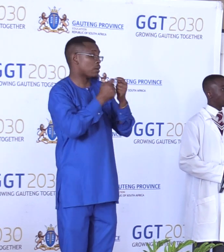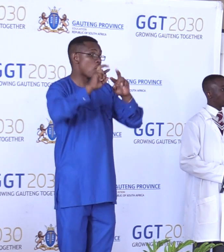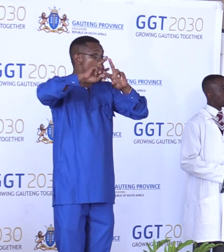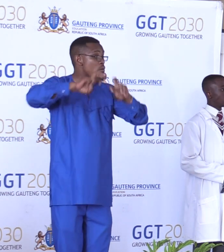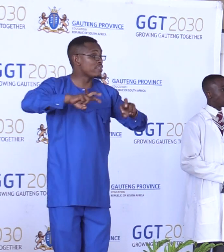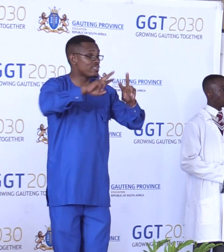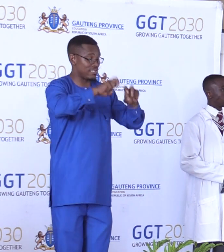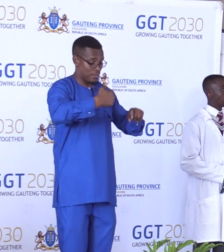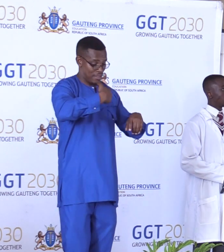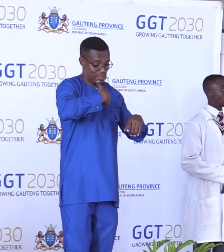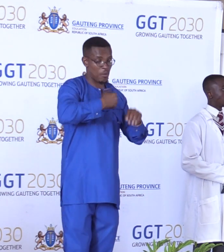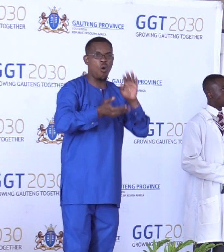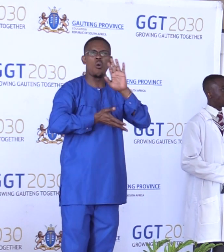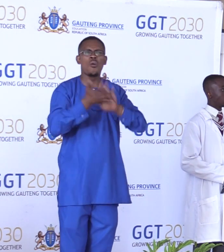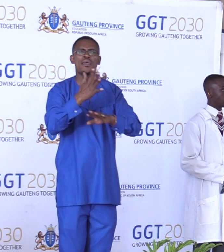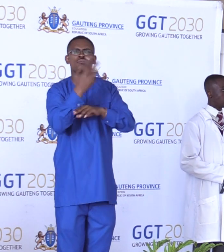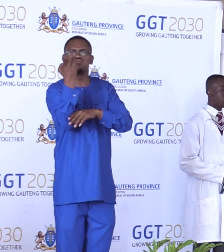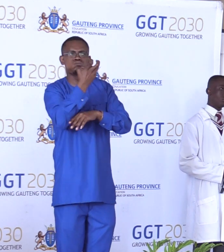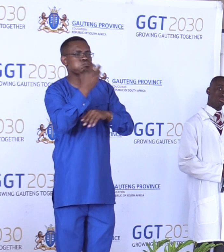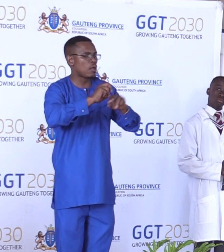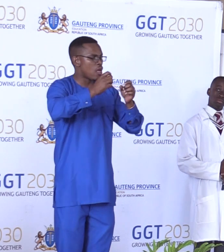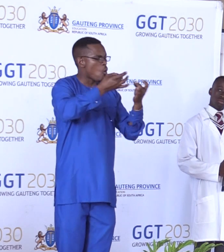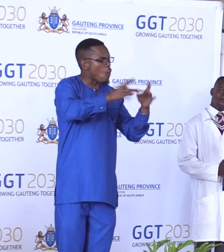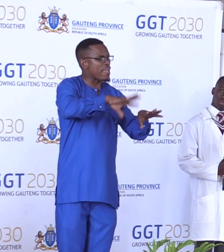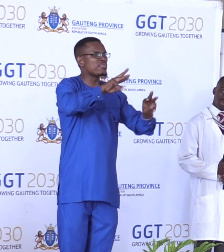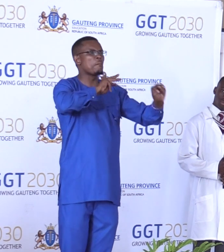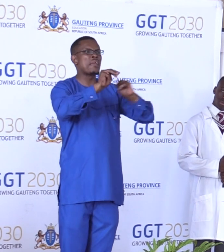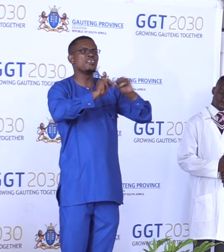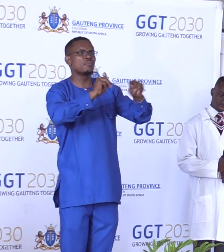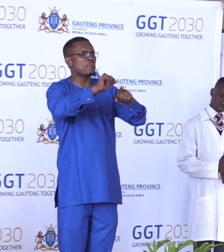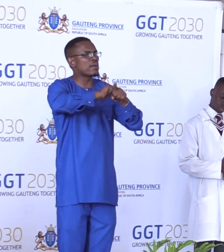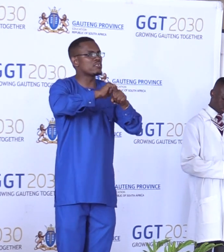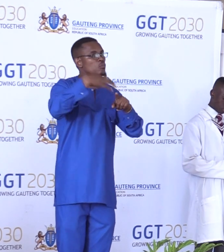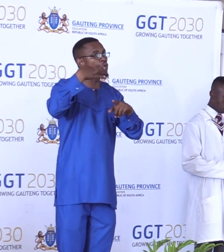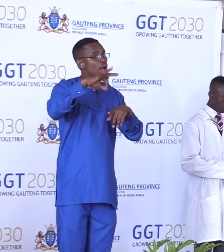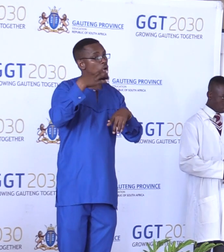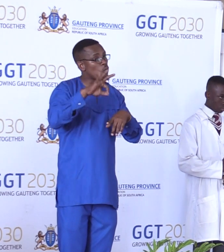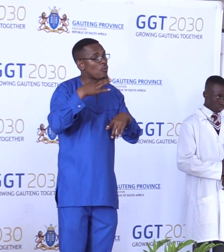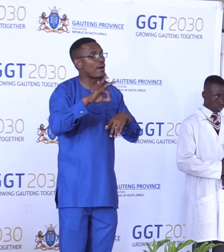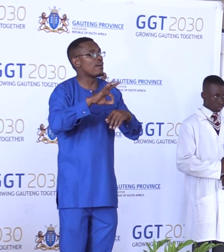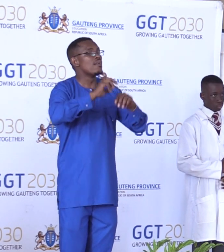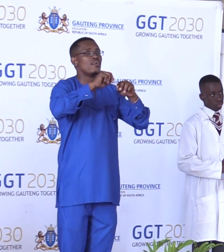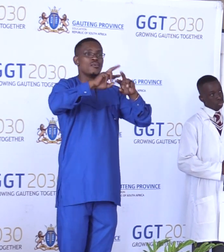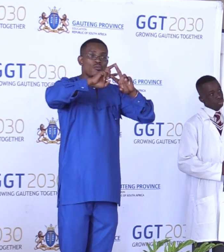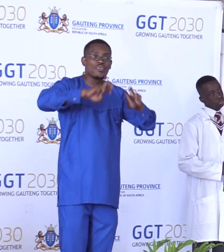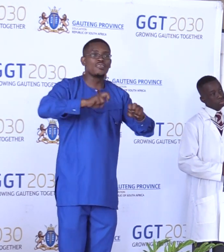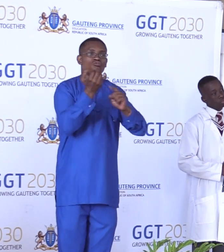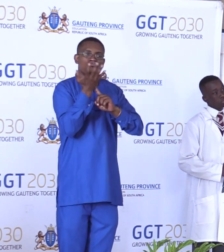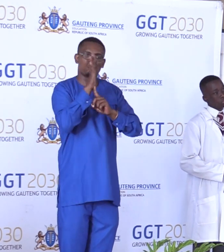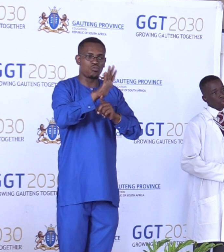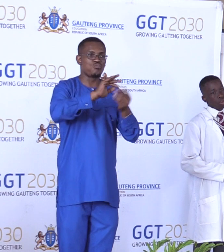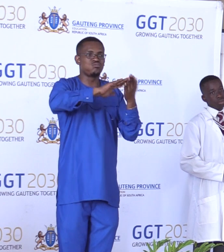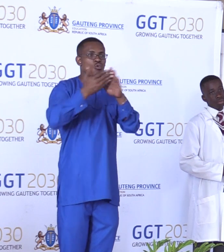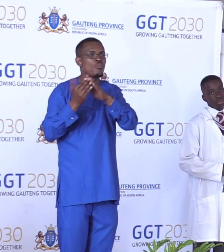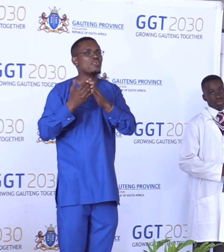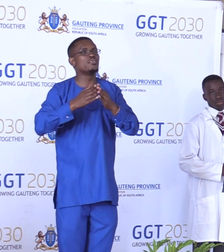and I went out to research on the current waste management practices in Harangua. And research indicates that the community